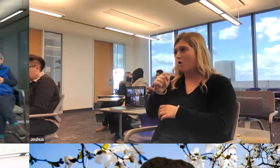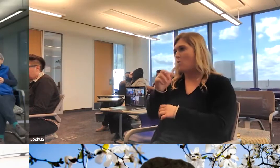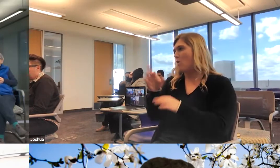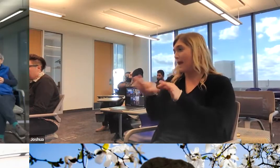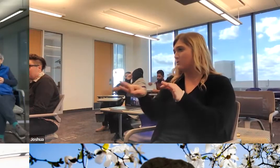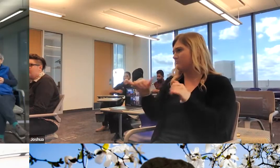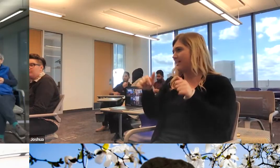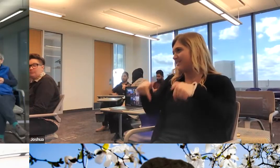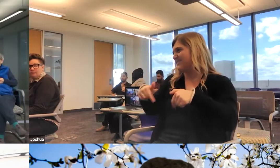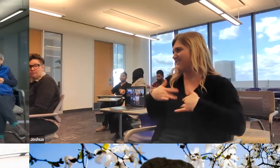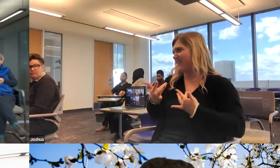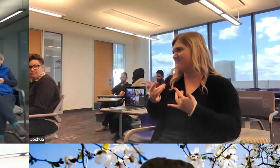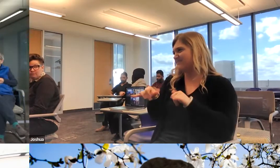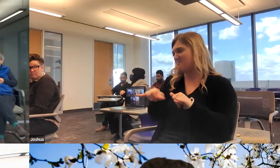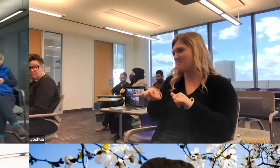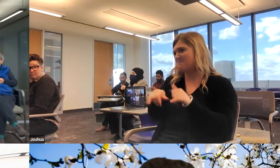event like this.